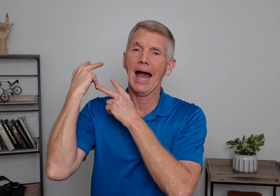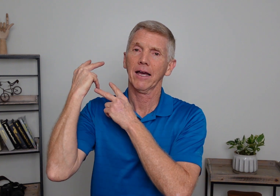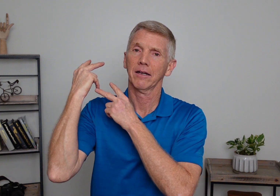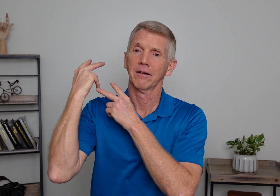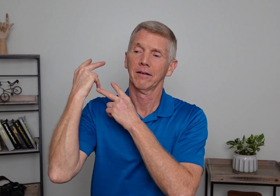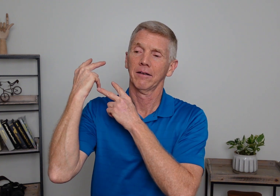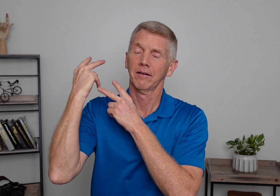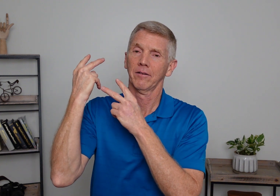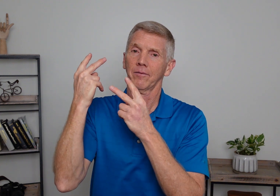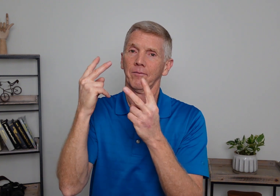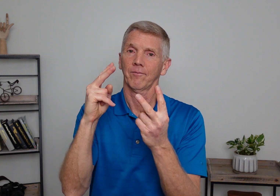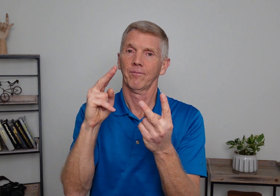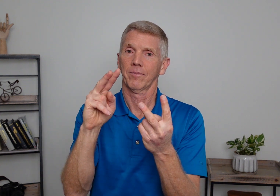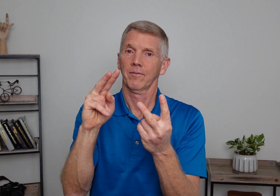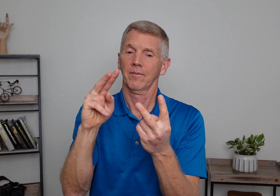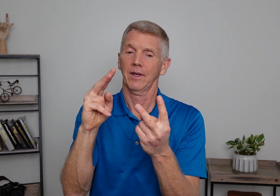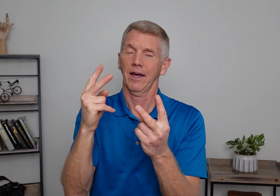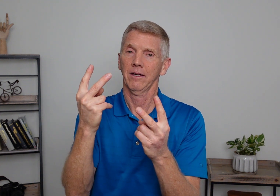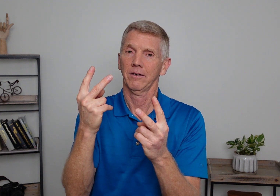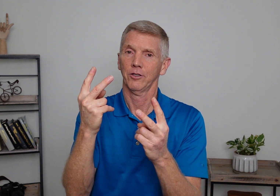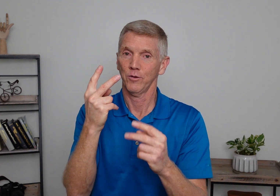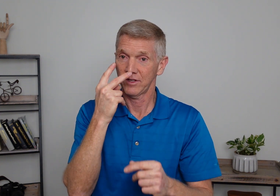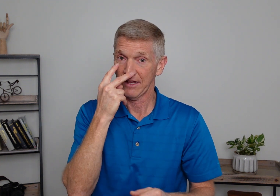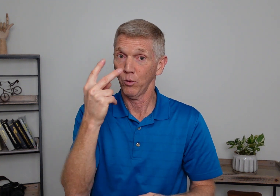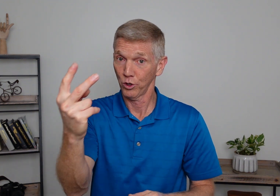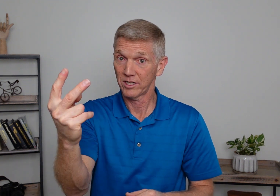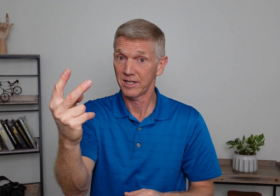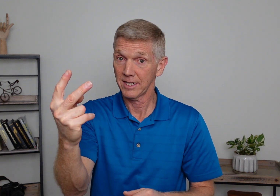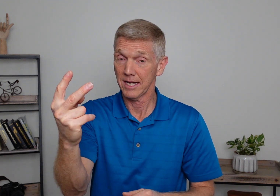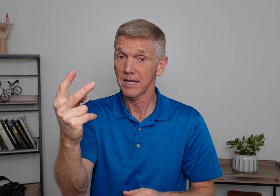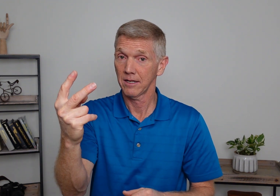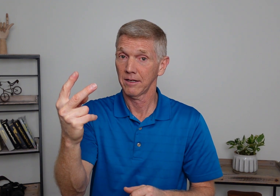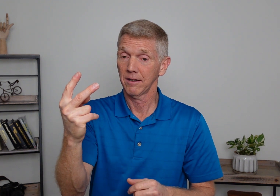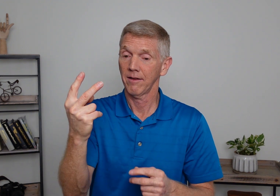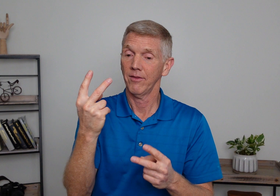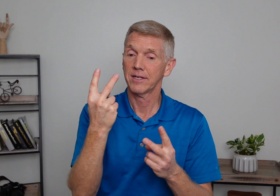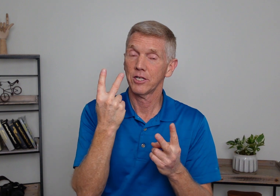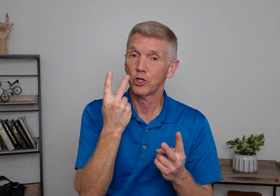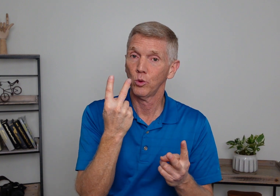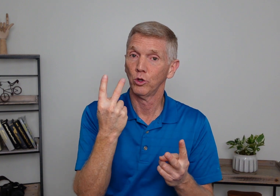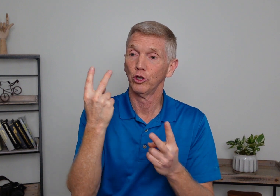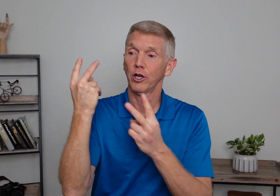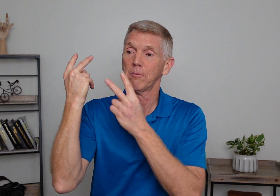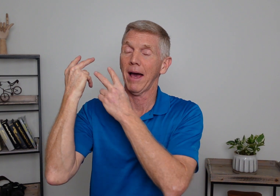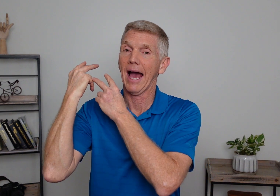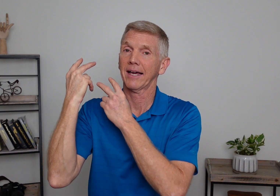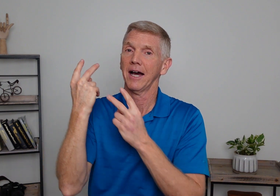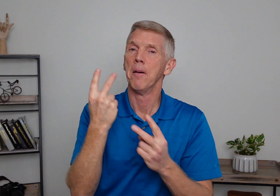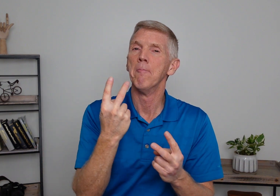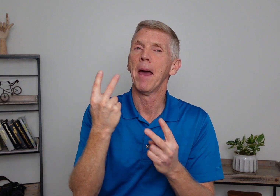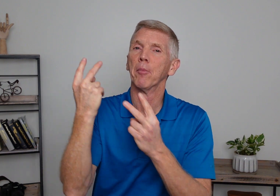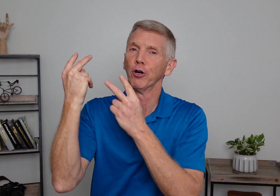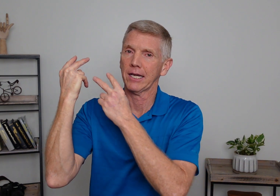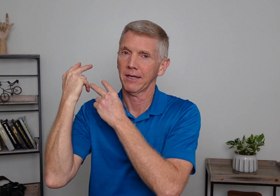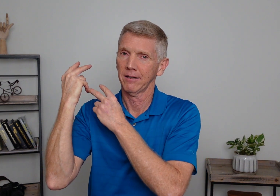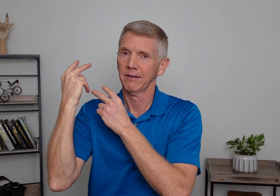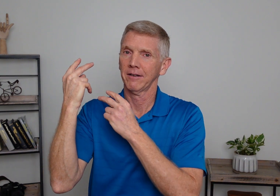back. Okay? You've seen the word to see. This is to look back, a memory.